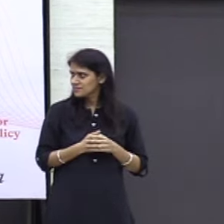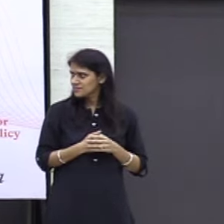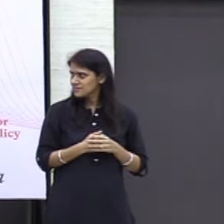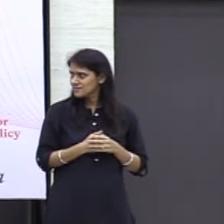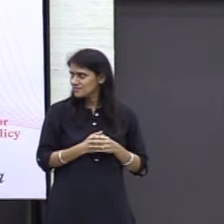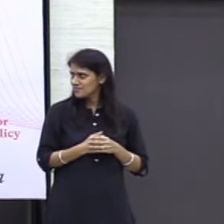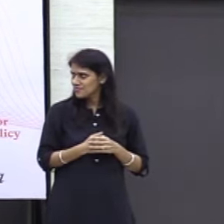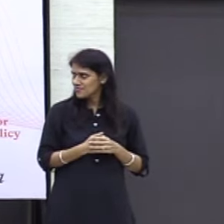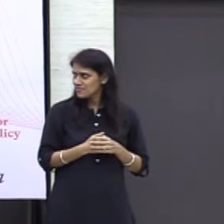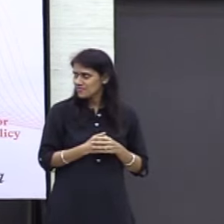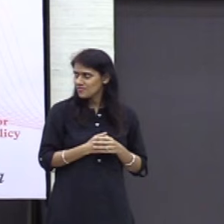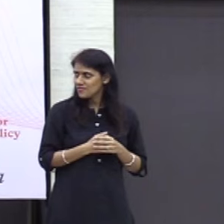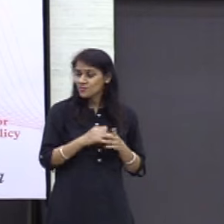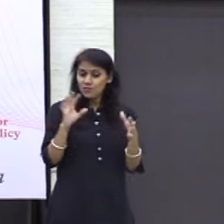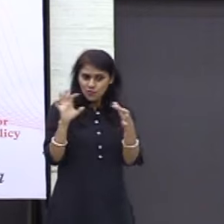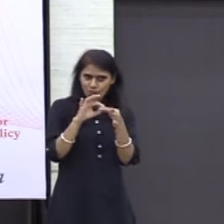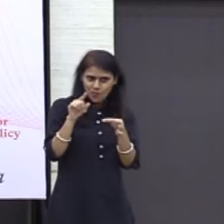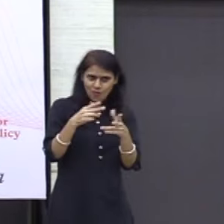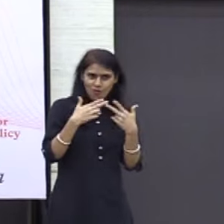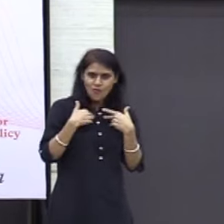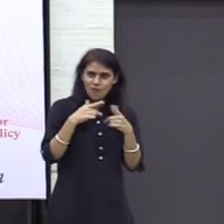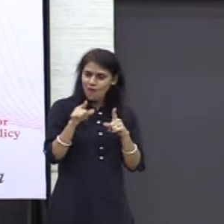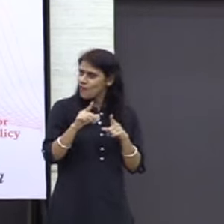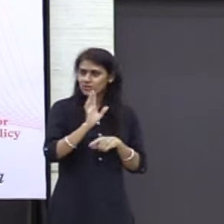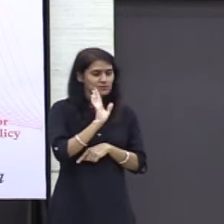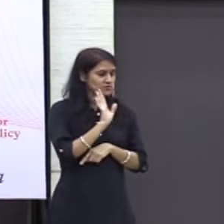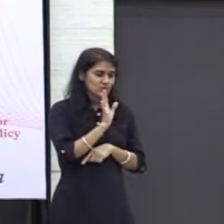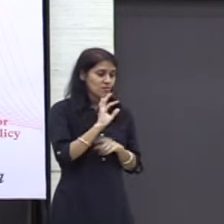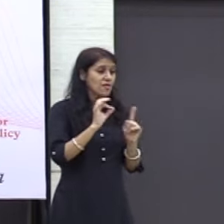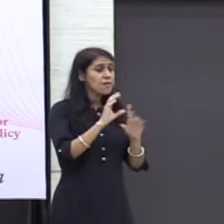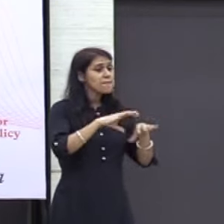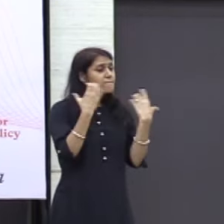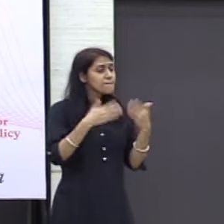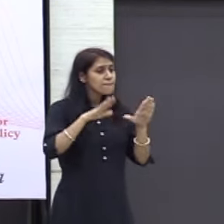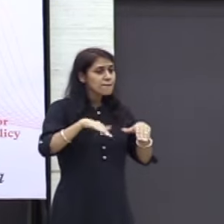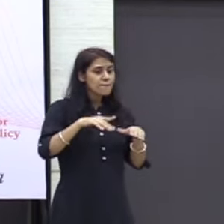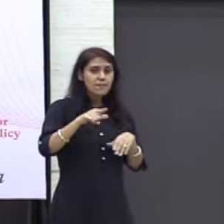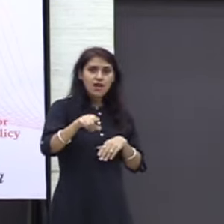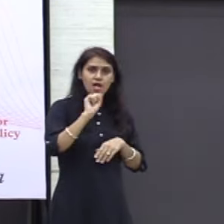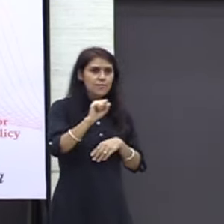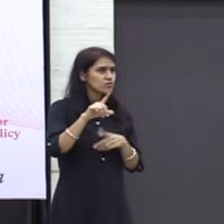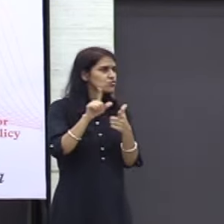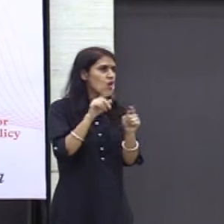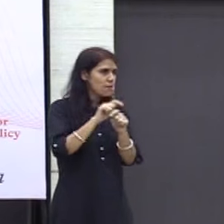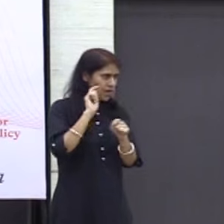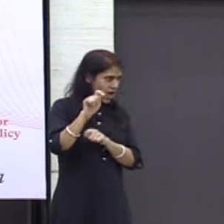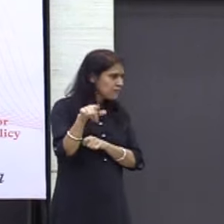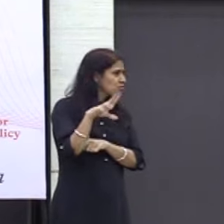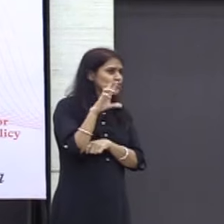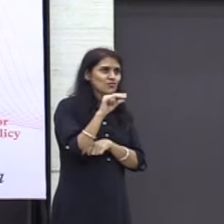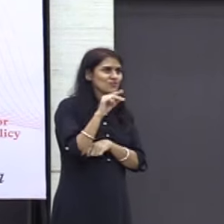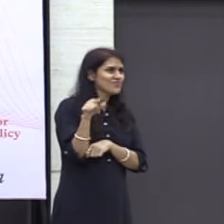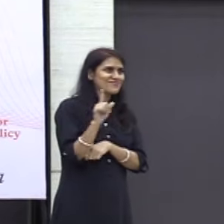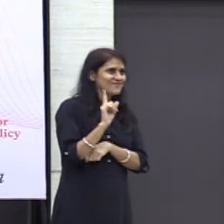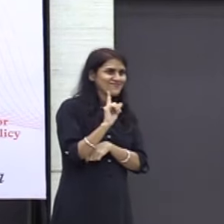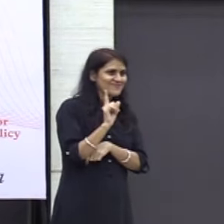What? Concerned with the constitution. That's not the point. Parliament is not concerned with, that's not its job. The job